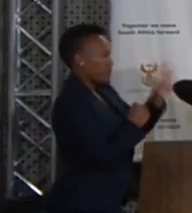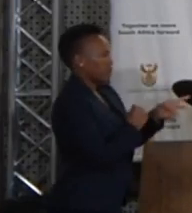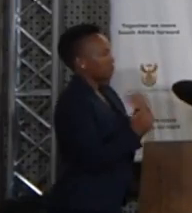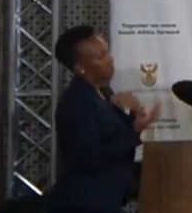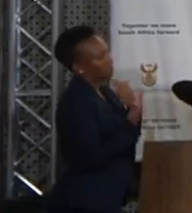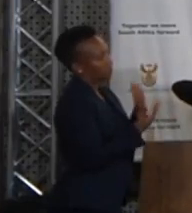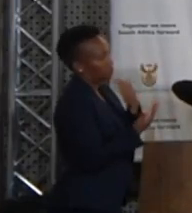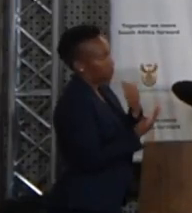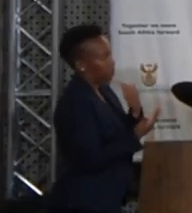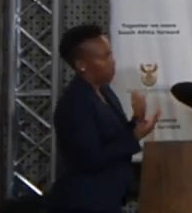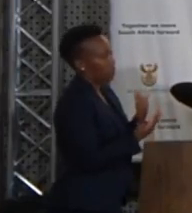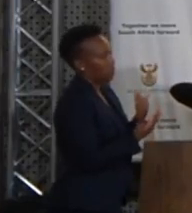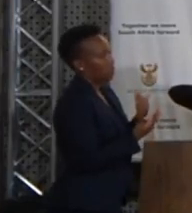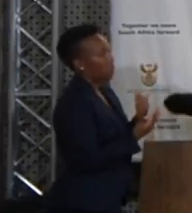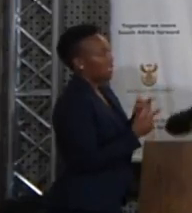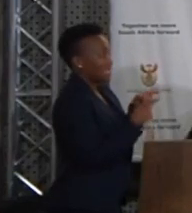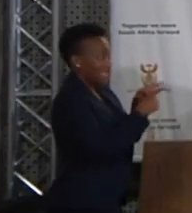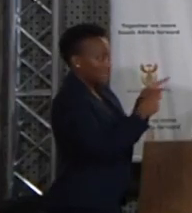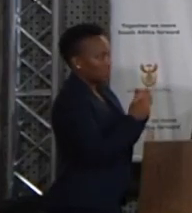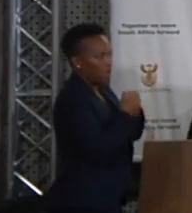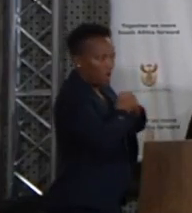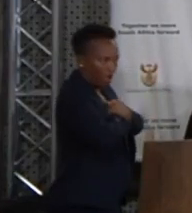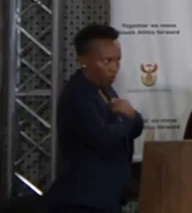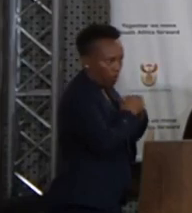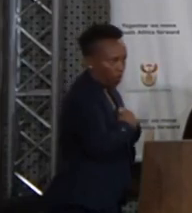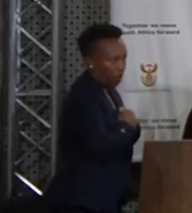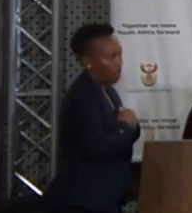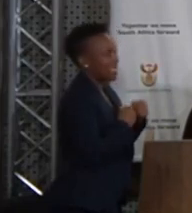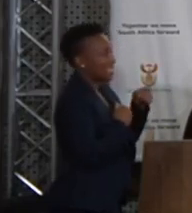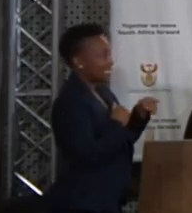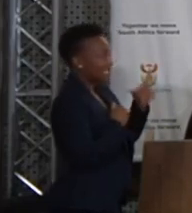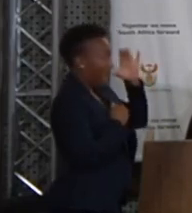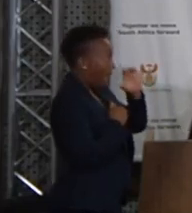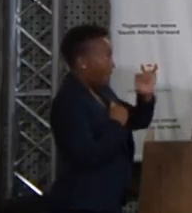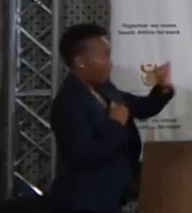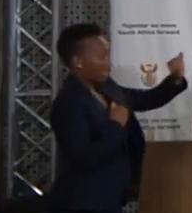This is ours. This is our elephant.